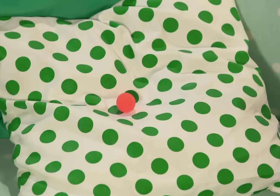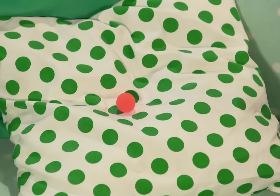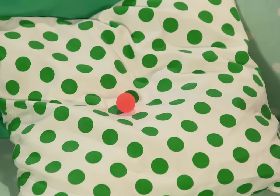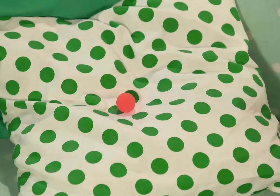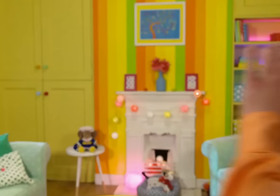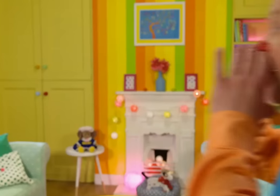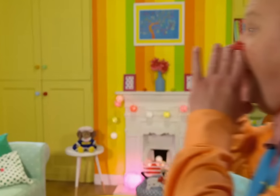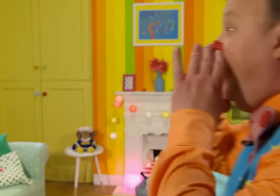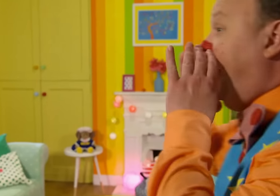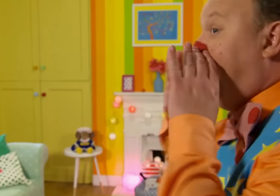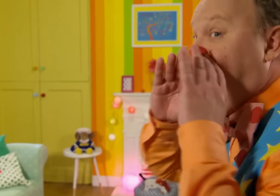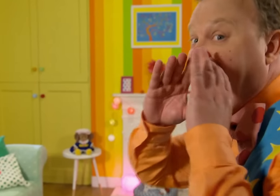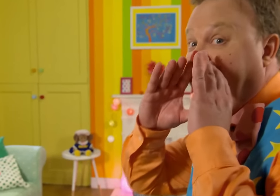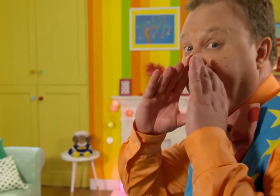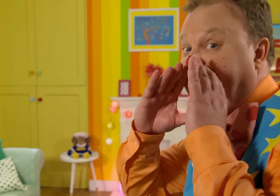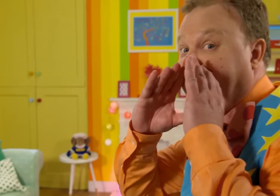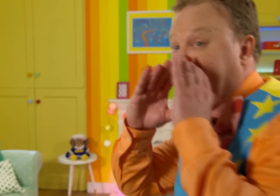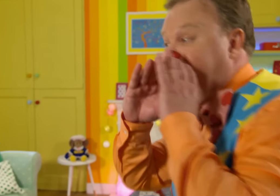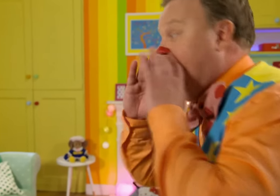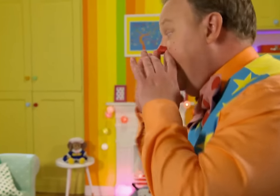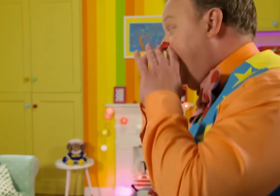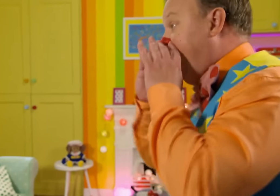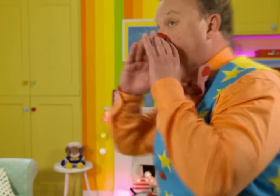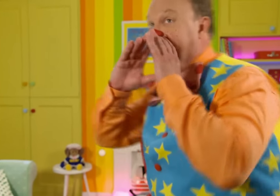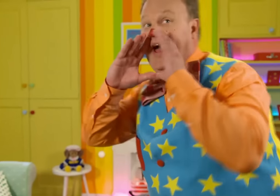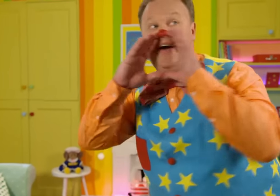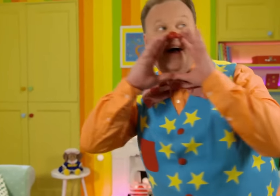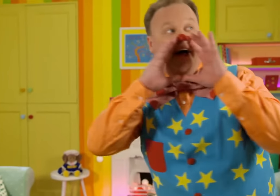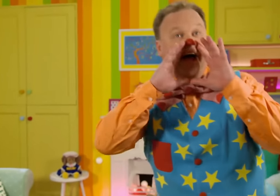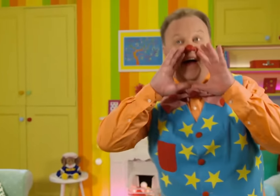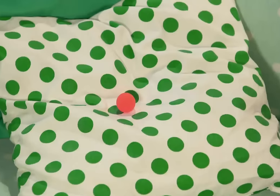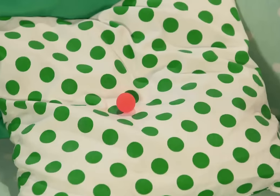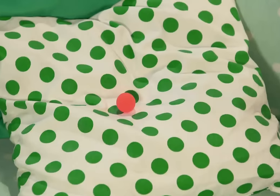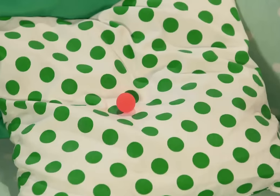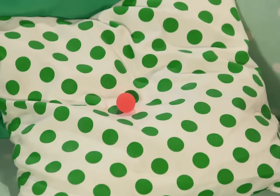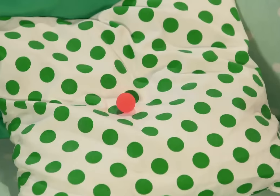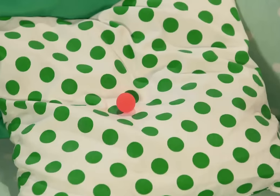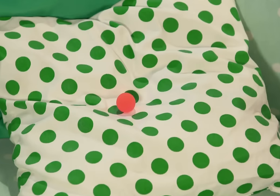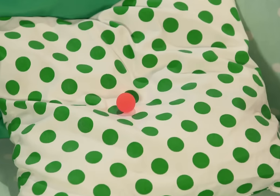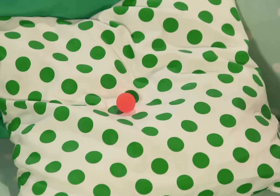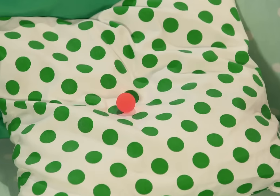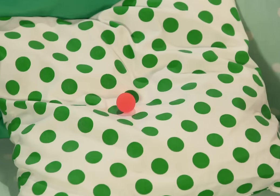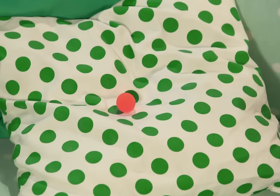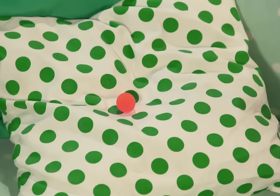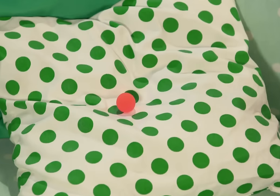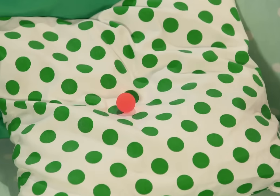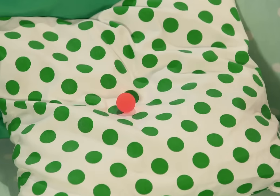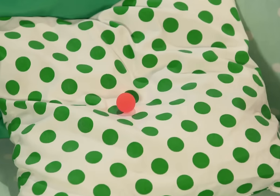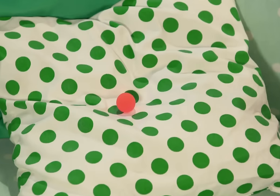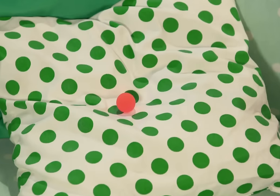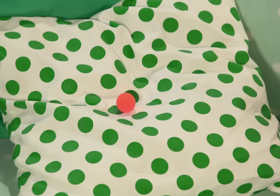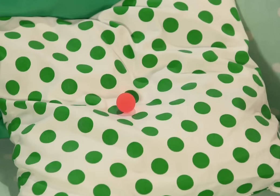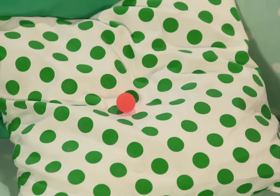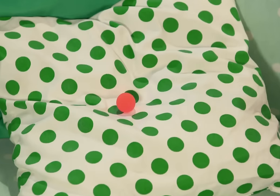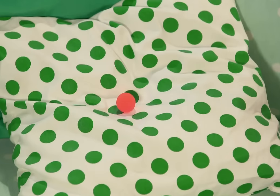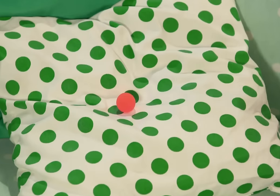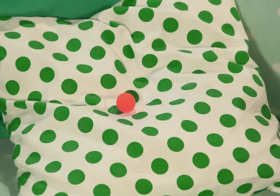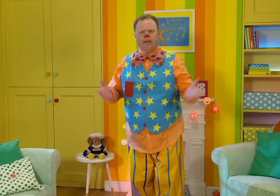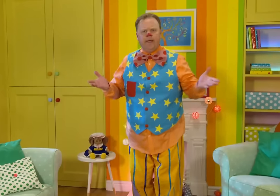Oh, ball! Where are you? There it is, Mr. Tumble.